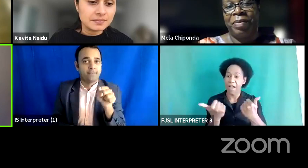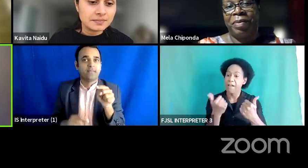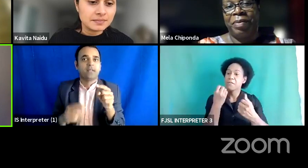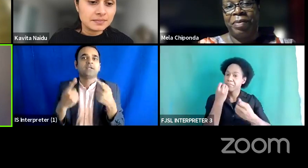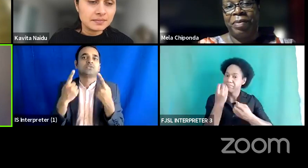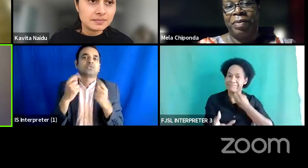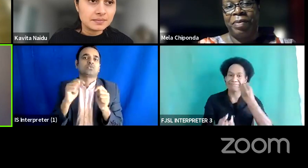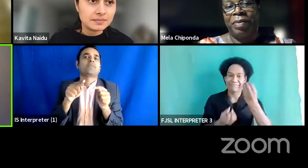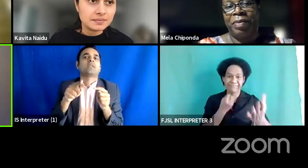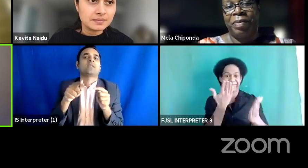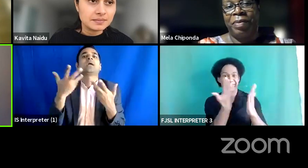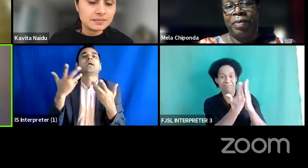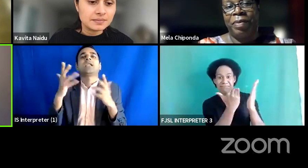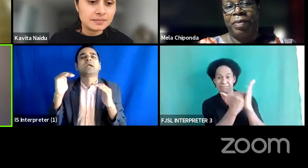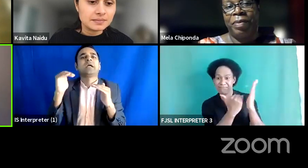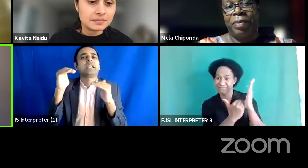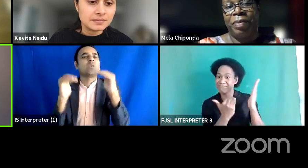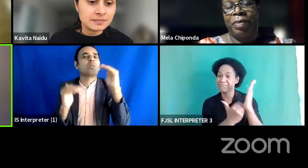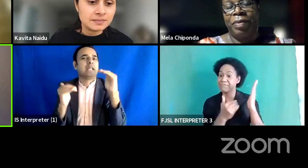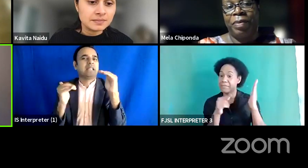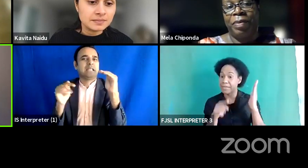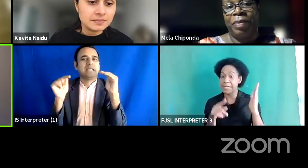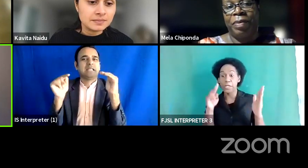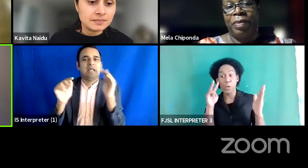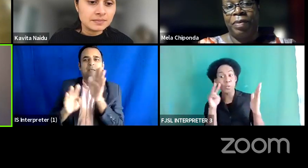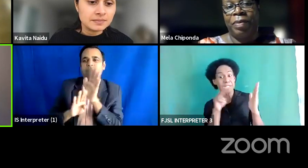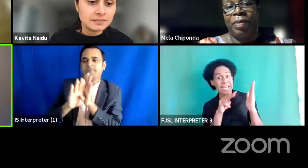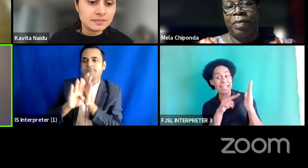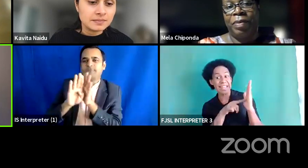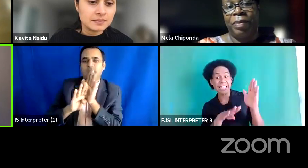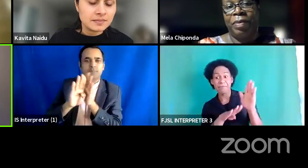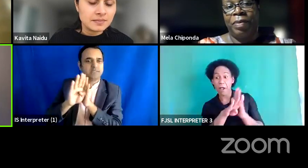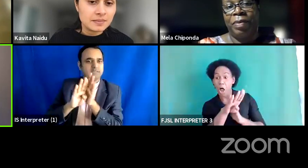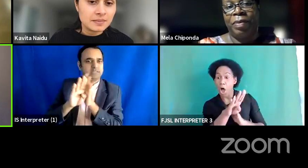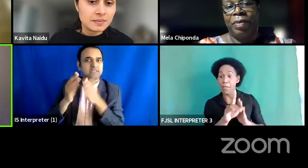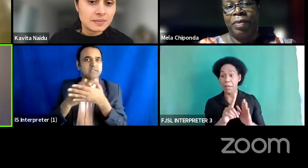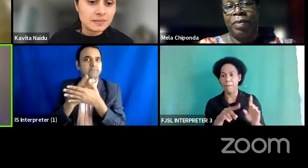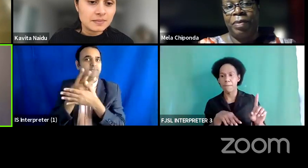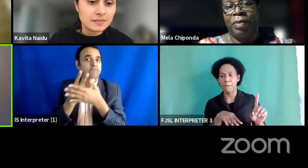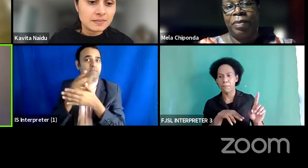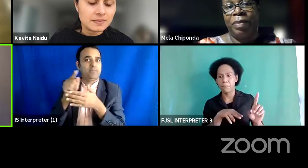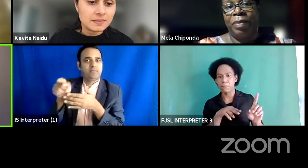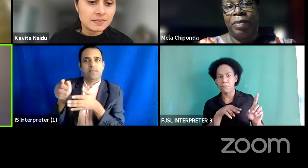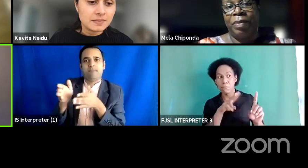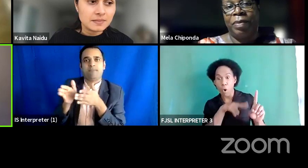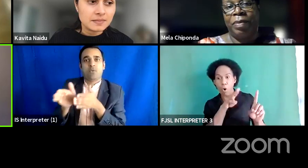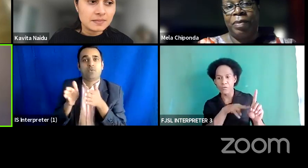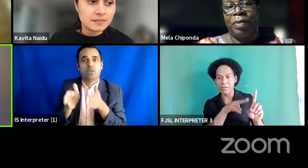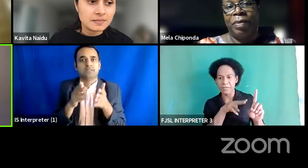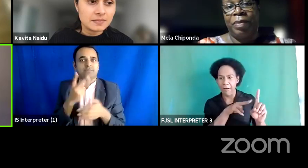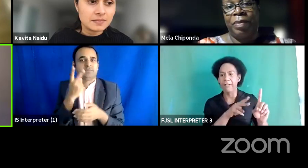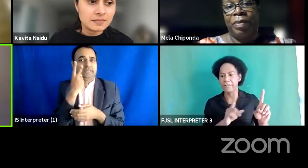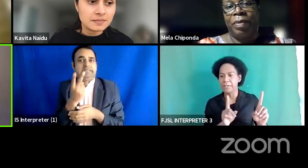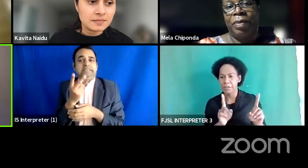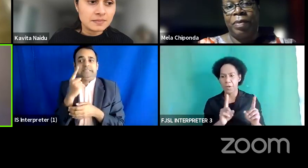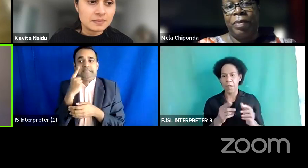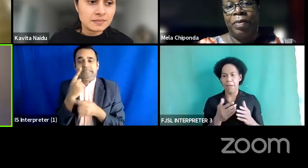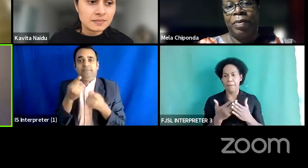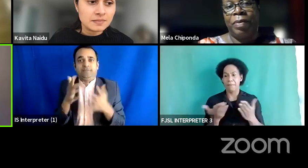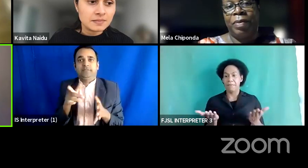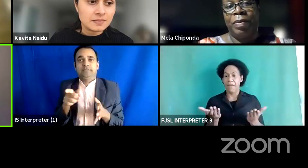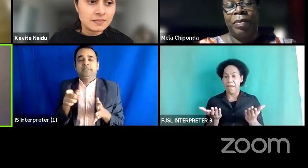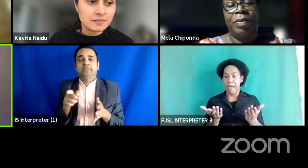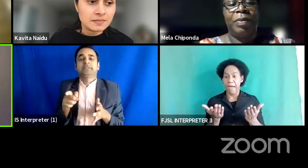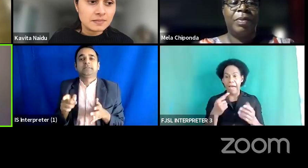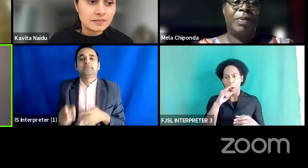that we are seeing, we have seen that if we don't change it, if we do not build anew, if we don't build